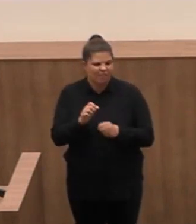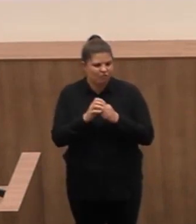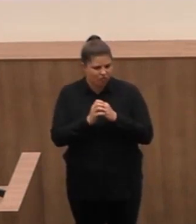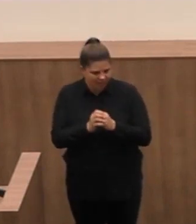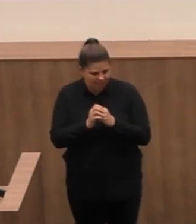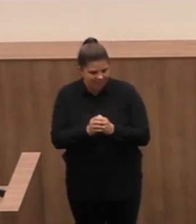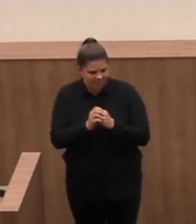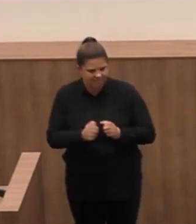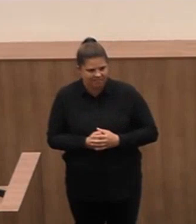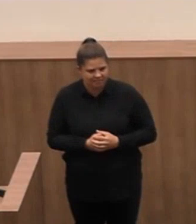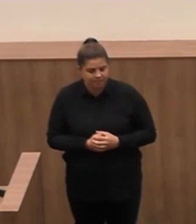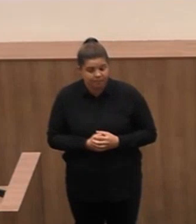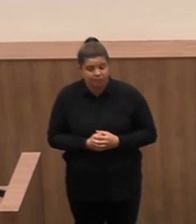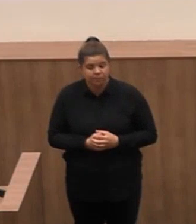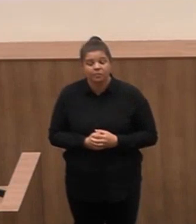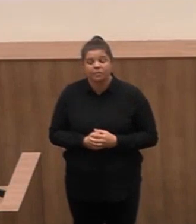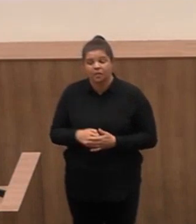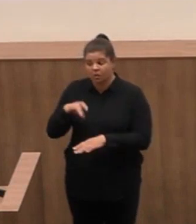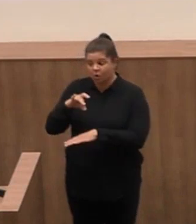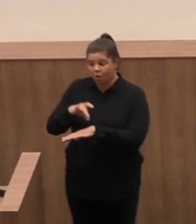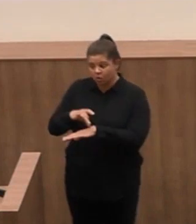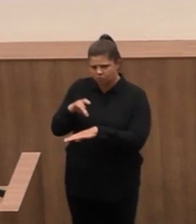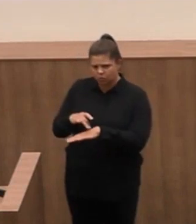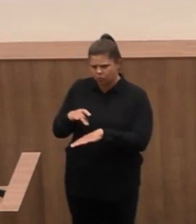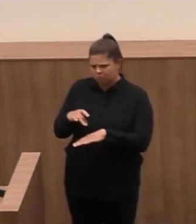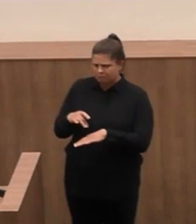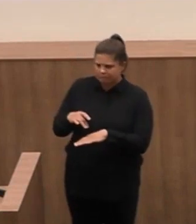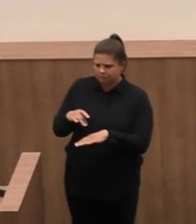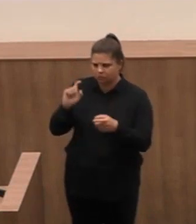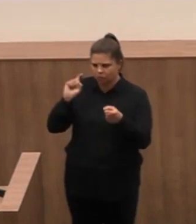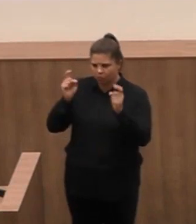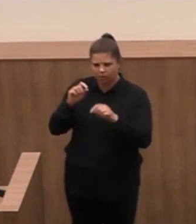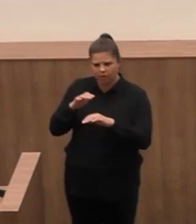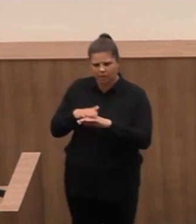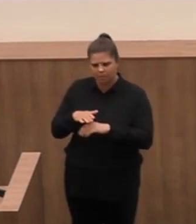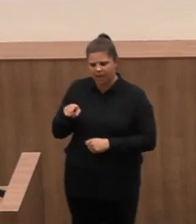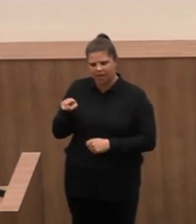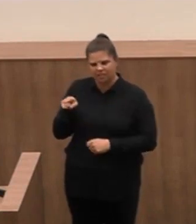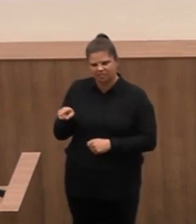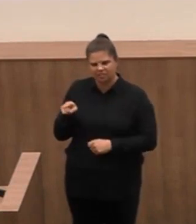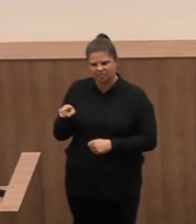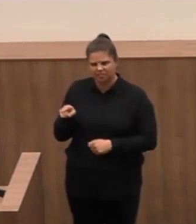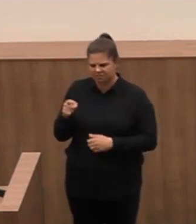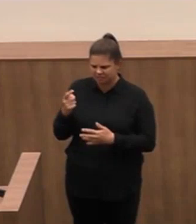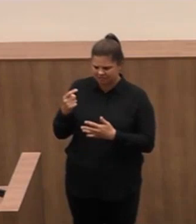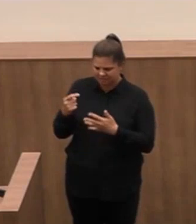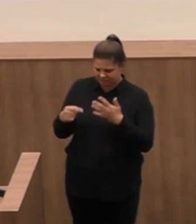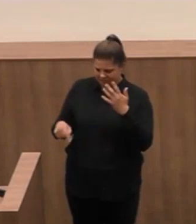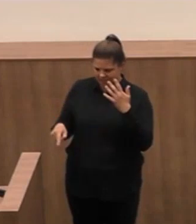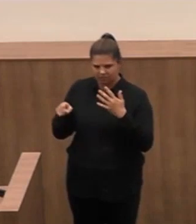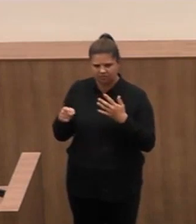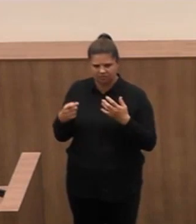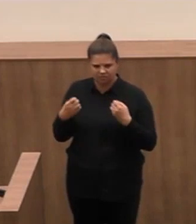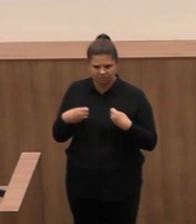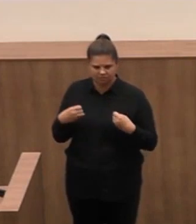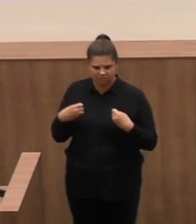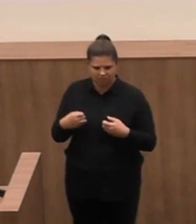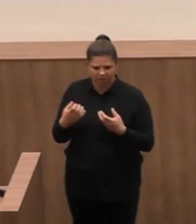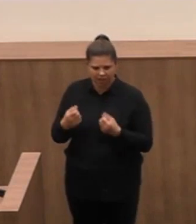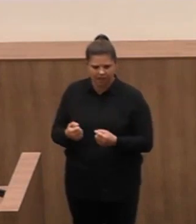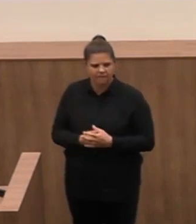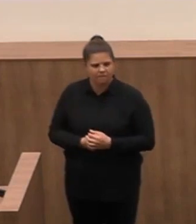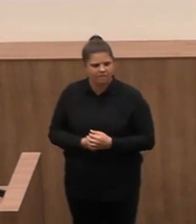I guess whilst they were in hospital, the concern was about these multiple presentations and whether or not it was actually,